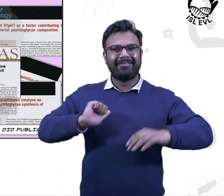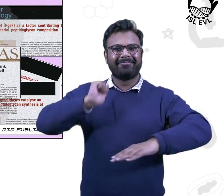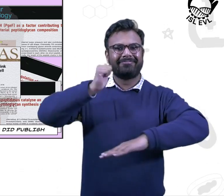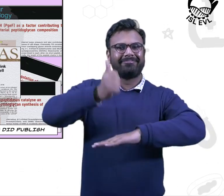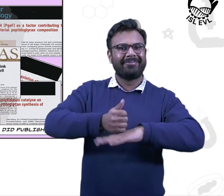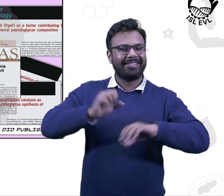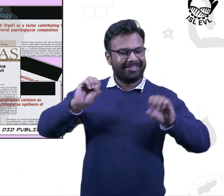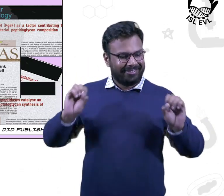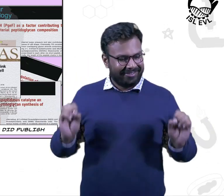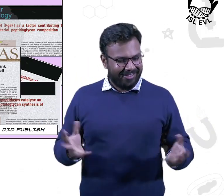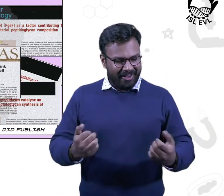independent researcher